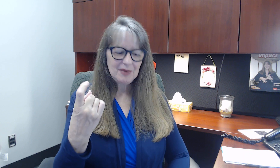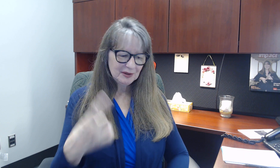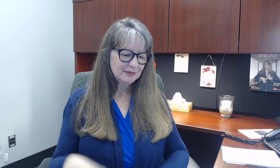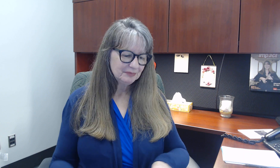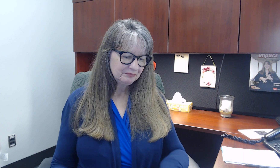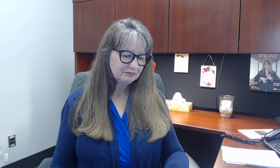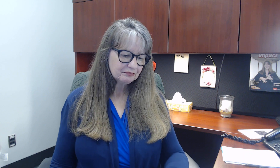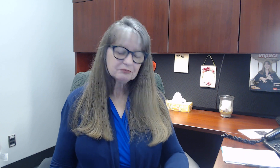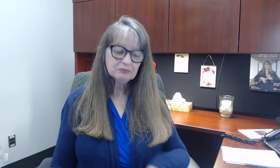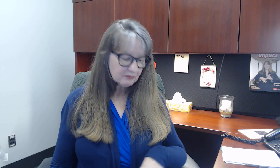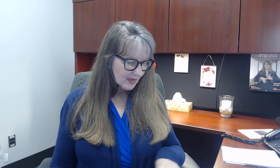here.